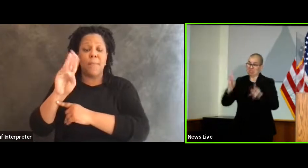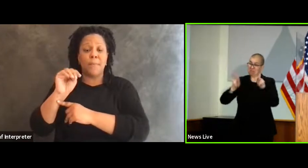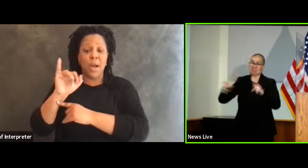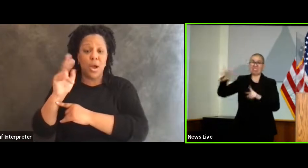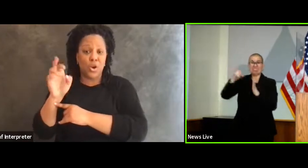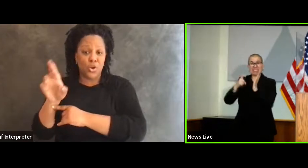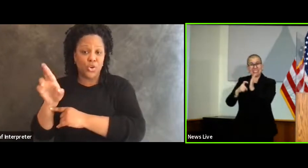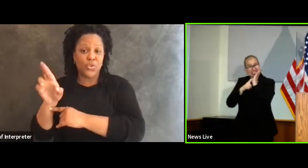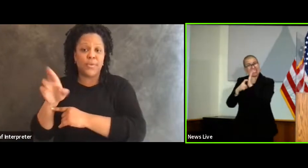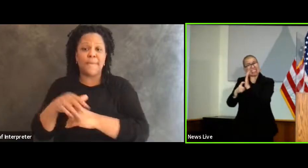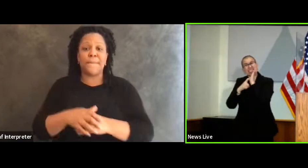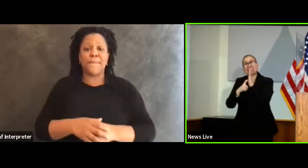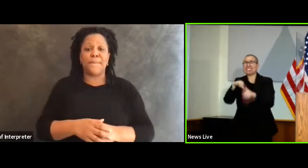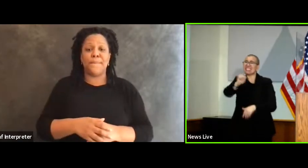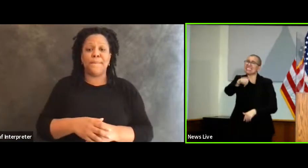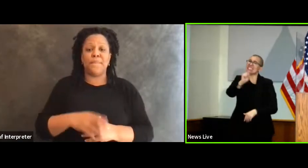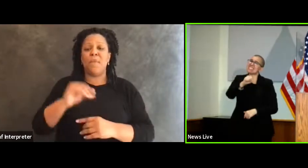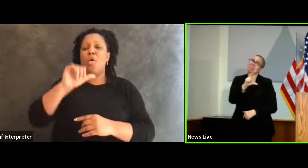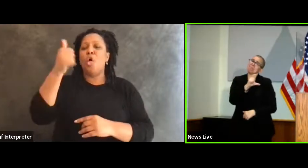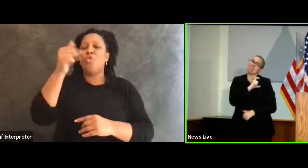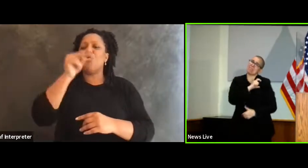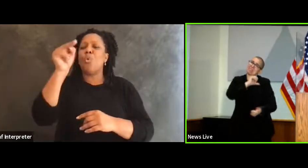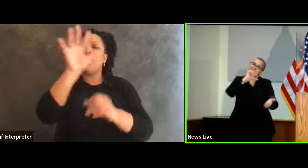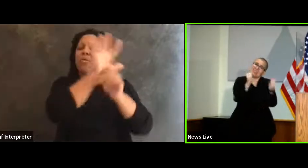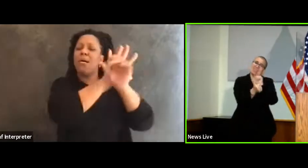them and take action.